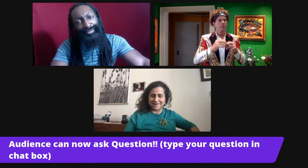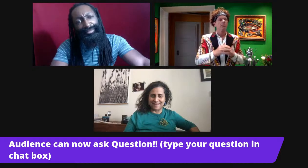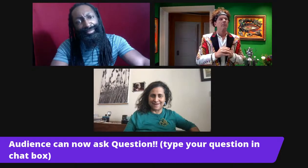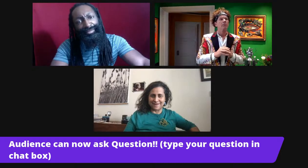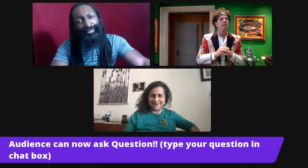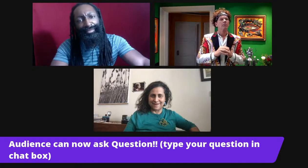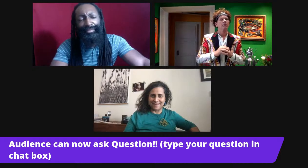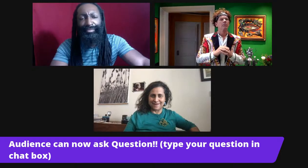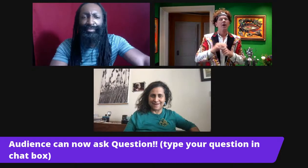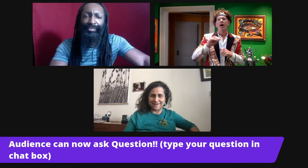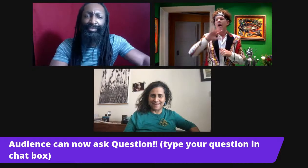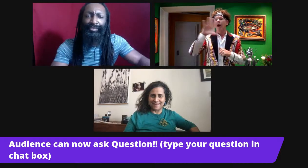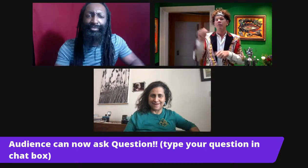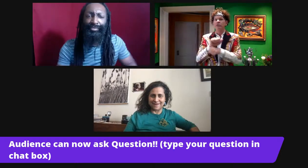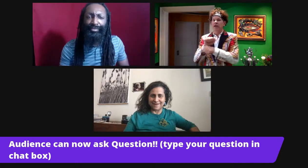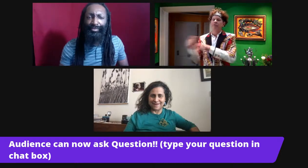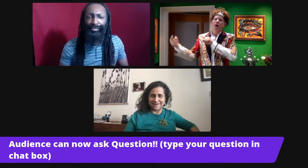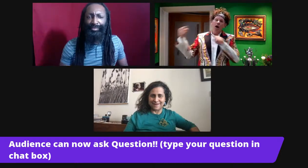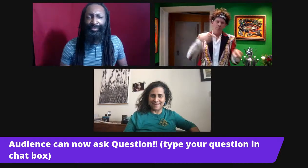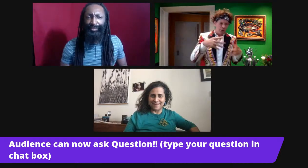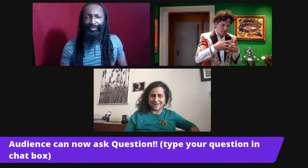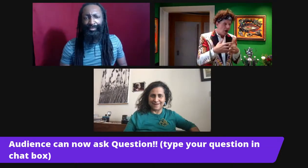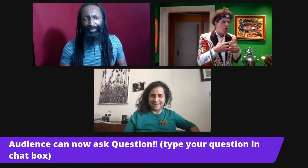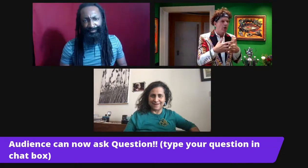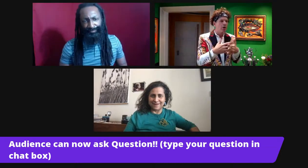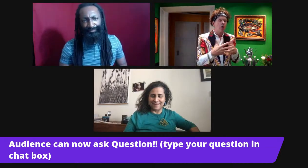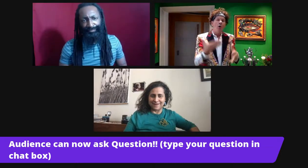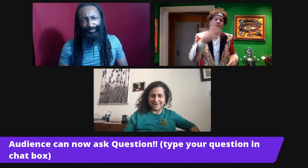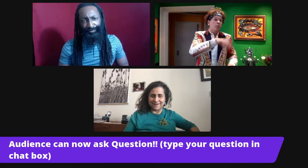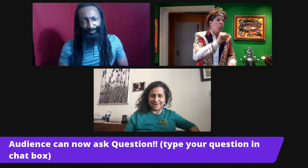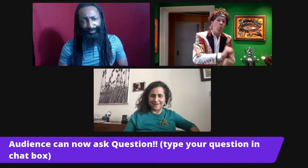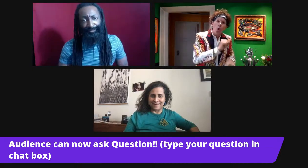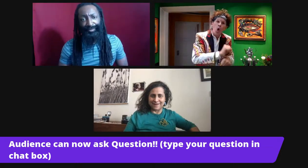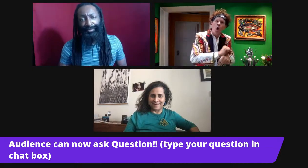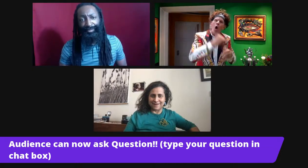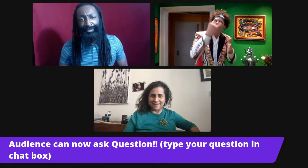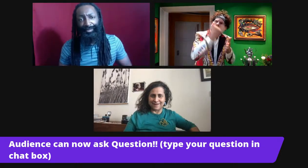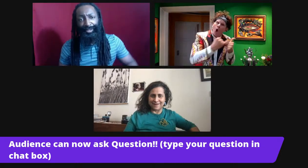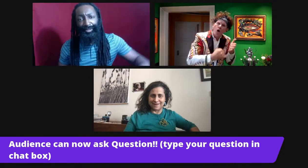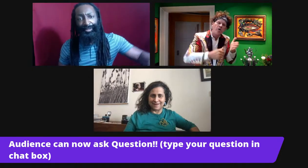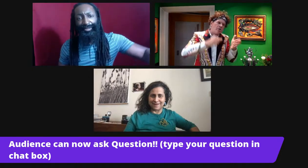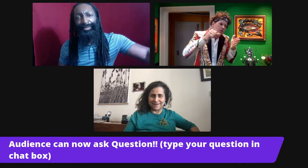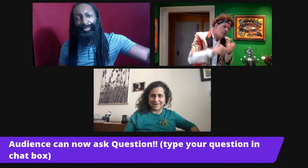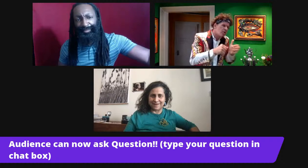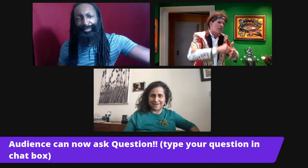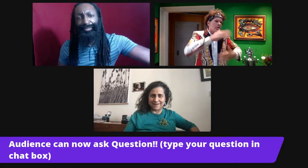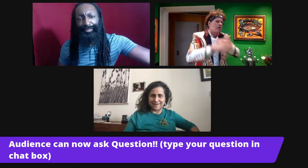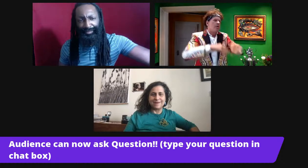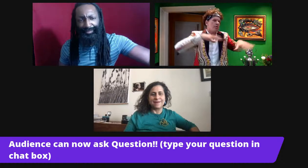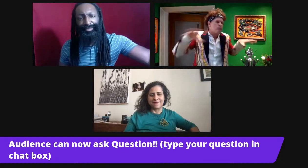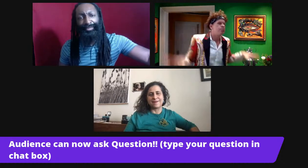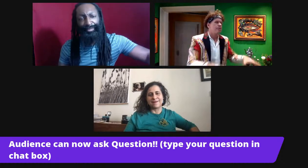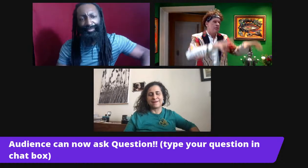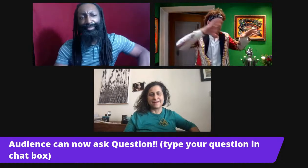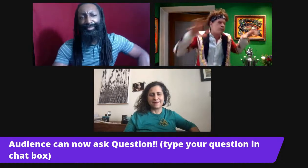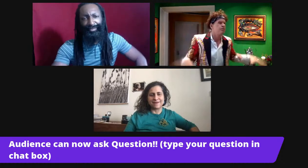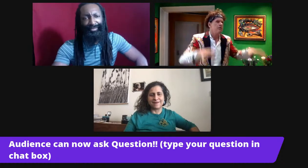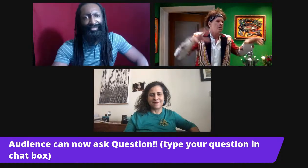You know, when America was founded, and our African individuals came